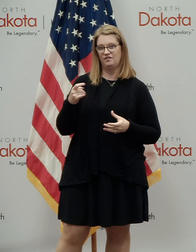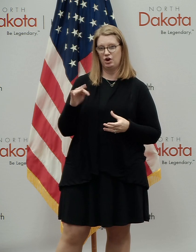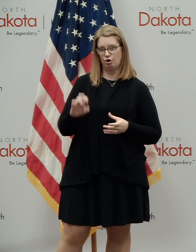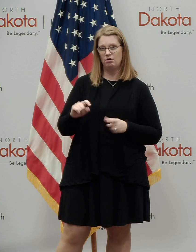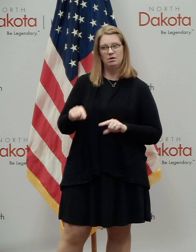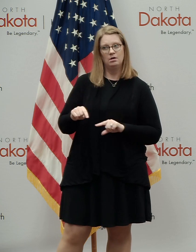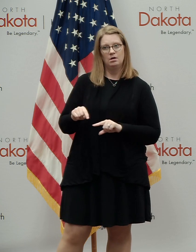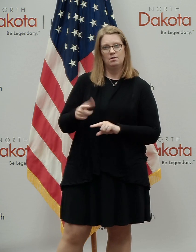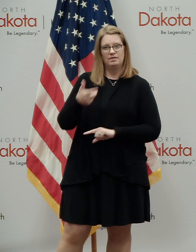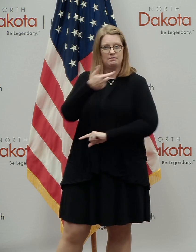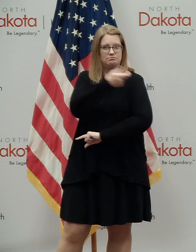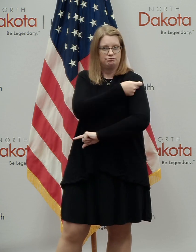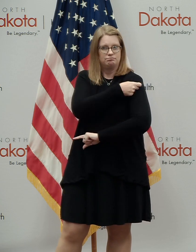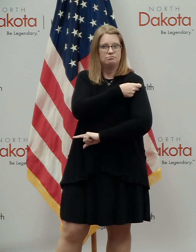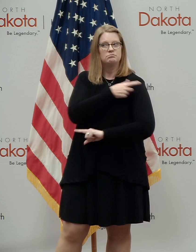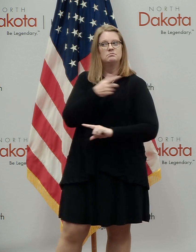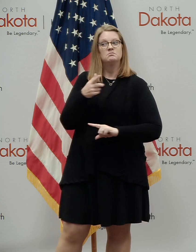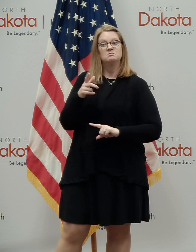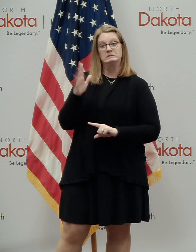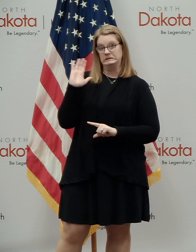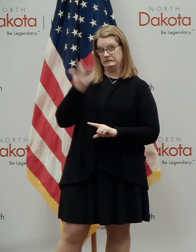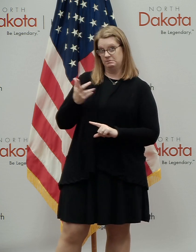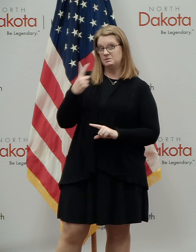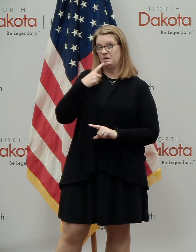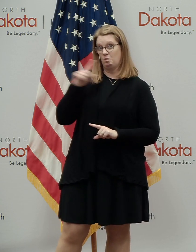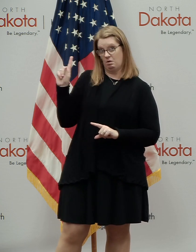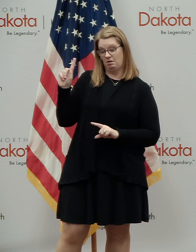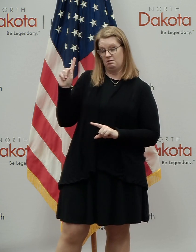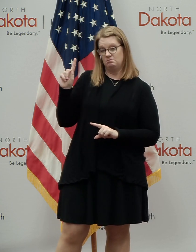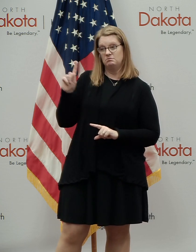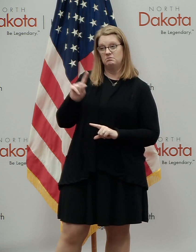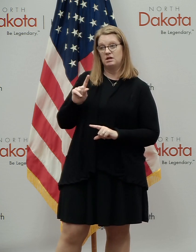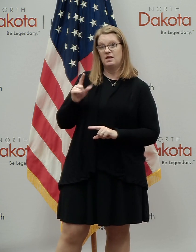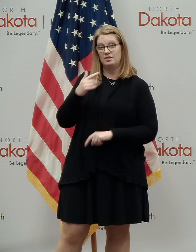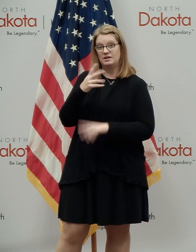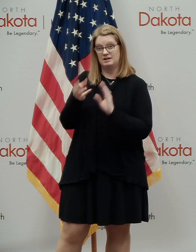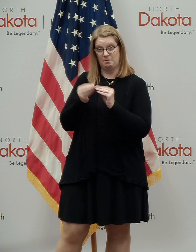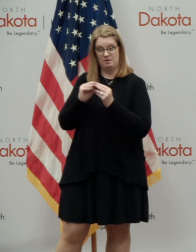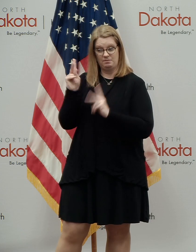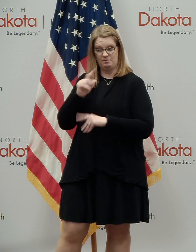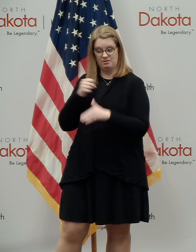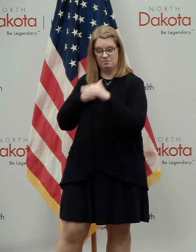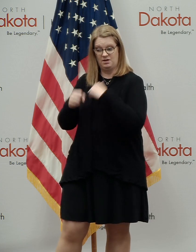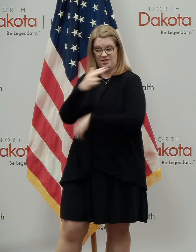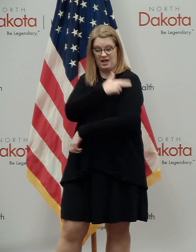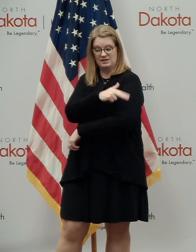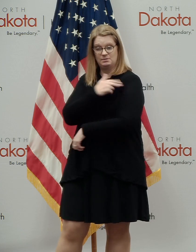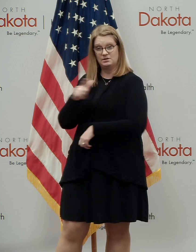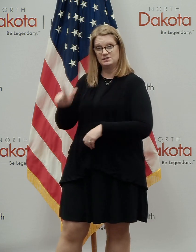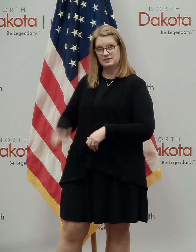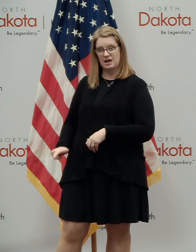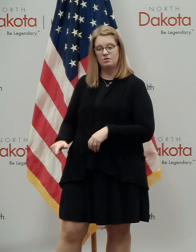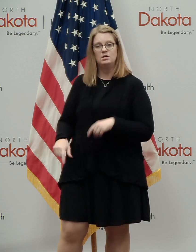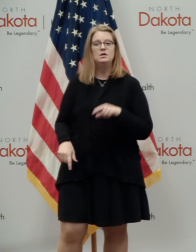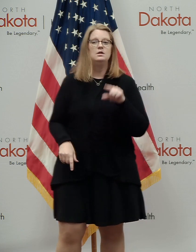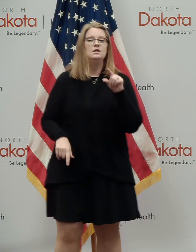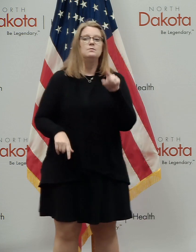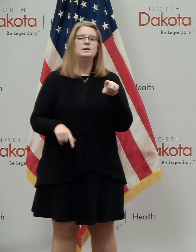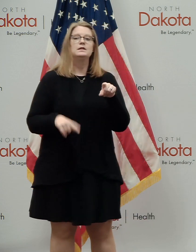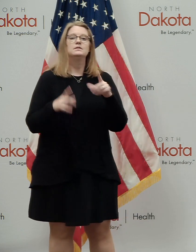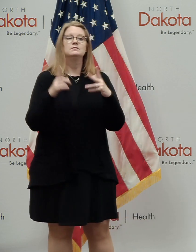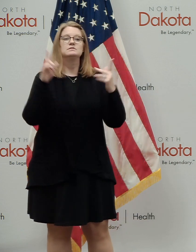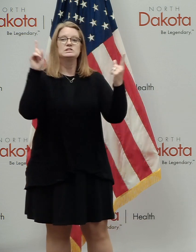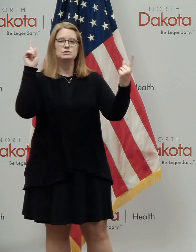influenza admissions were down. And as we treat influenza, one of the things we're learning as a society that